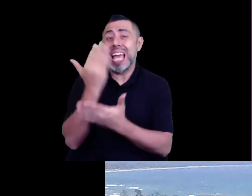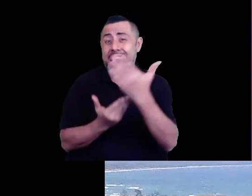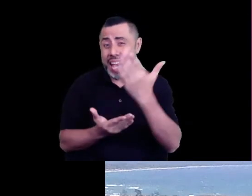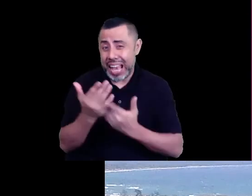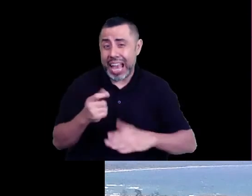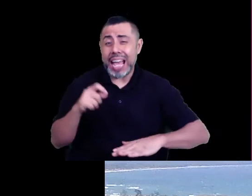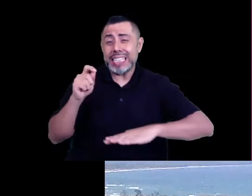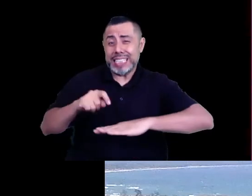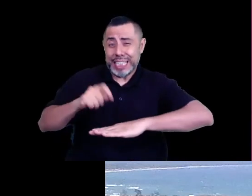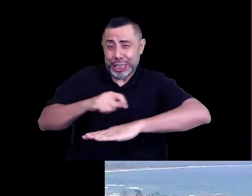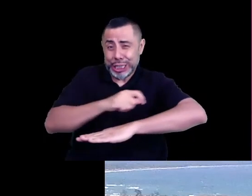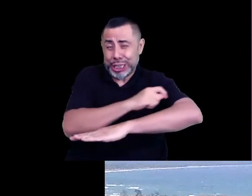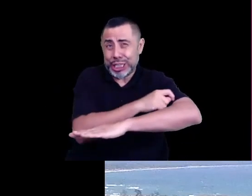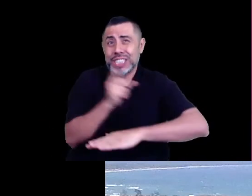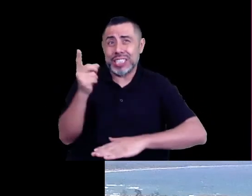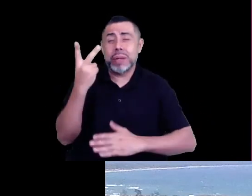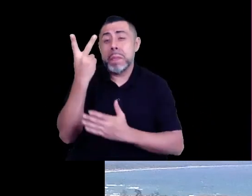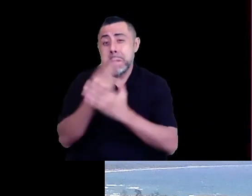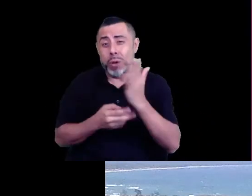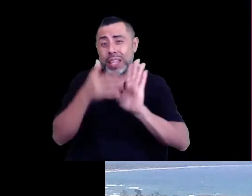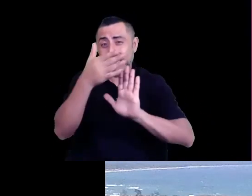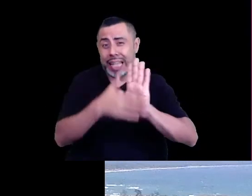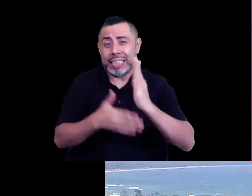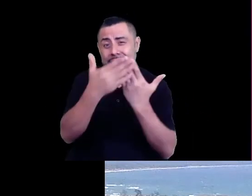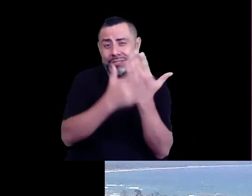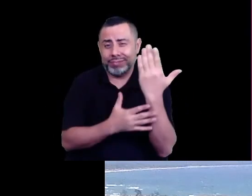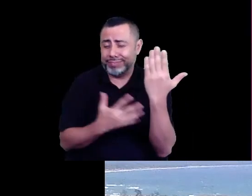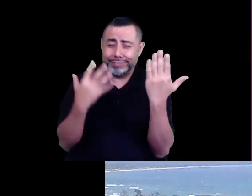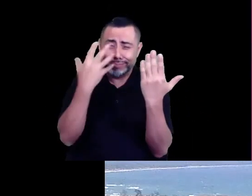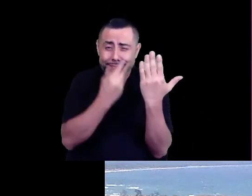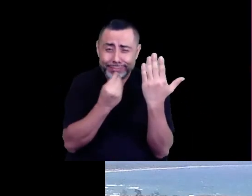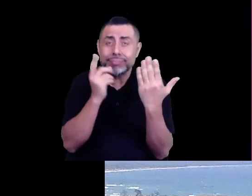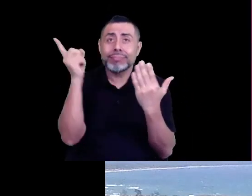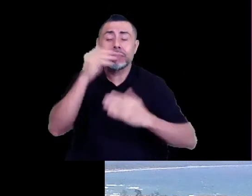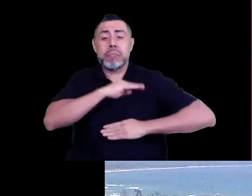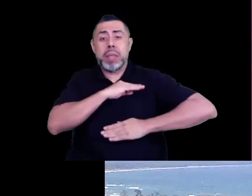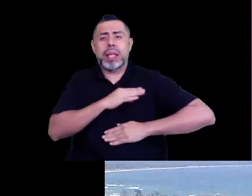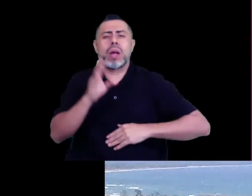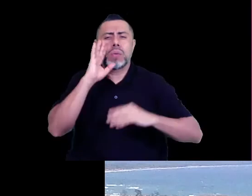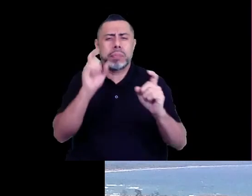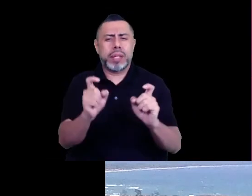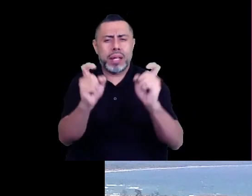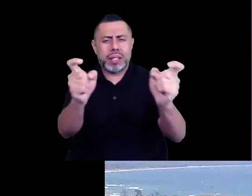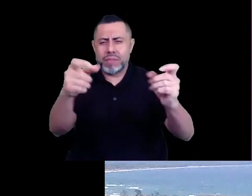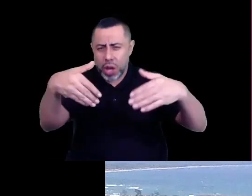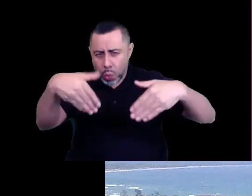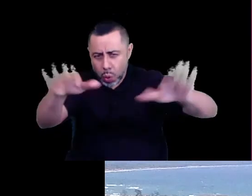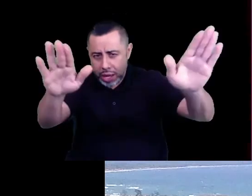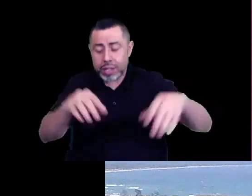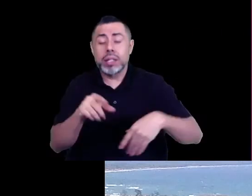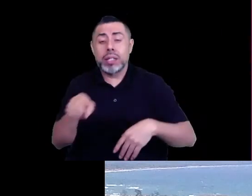away. And this is going to fund our sustainable water project on Black